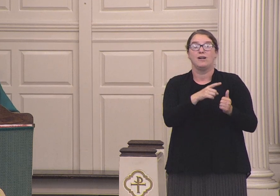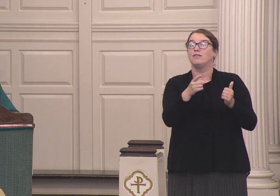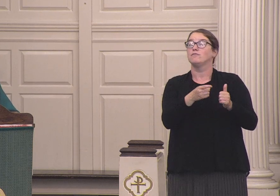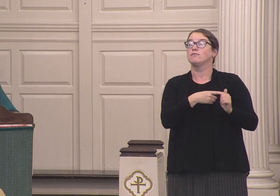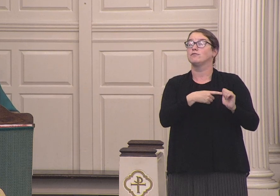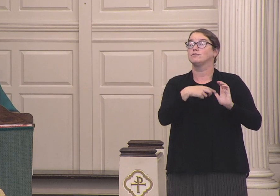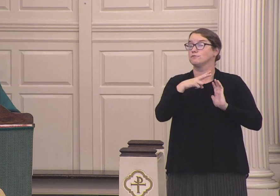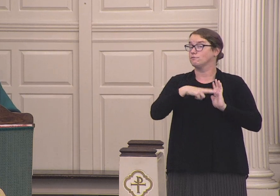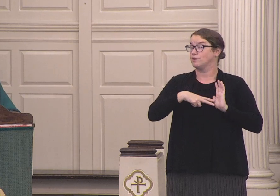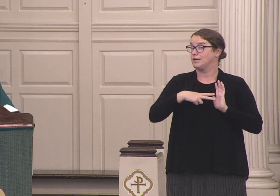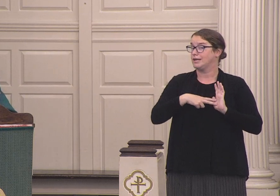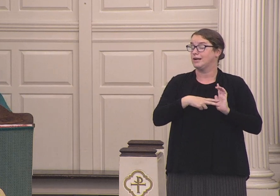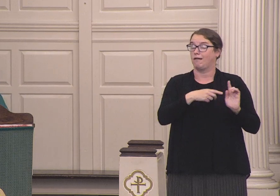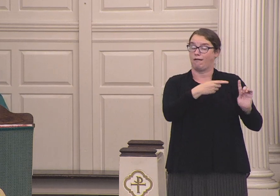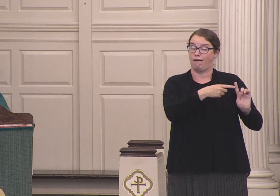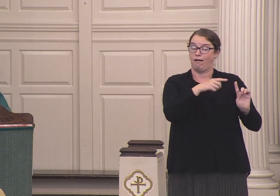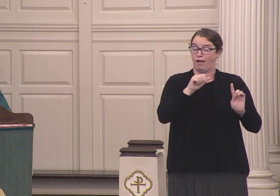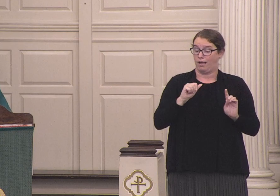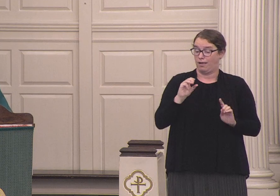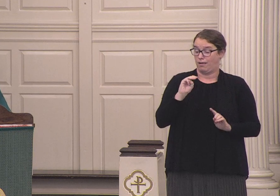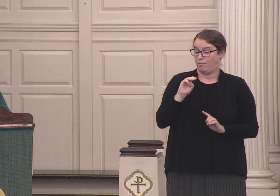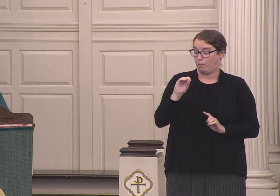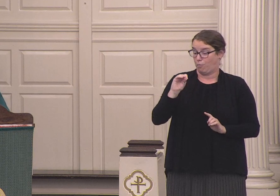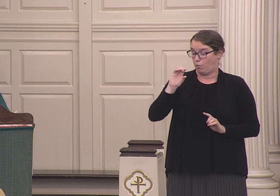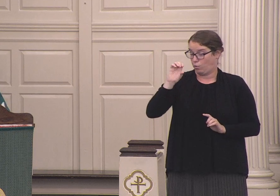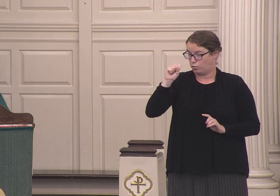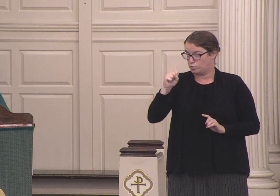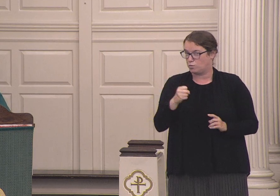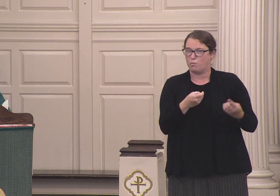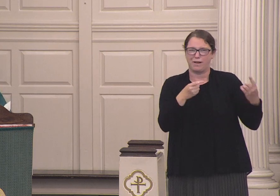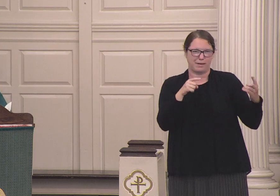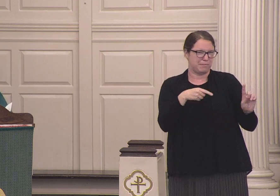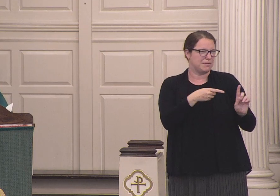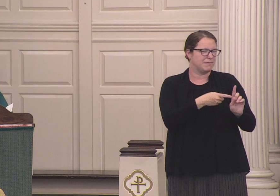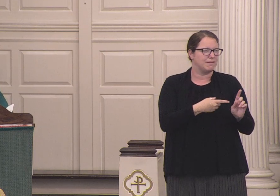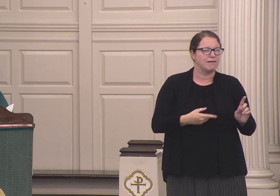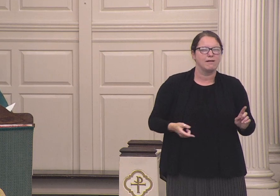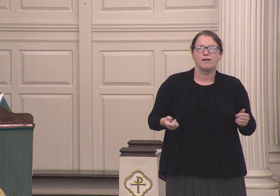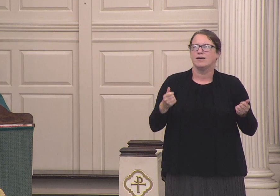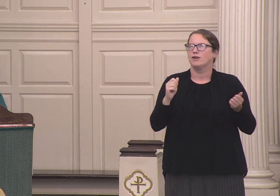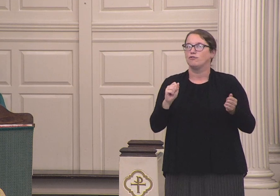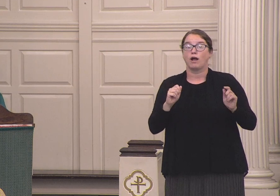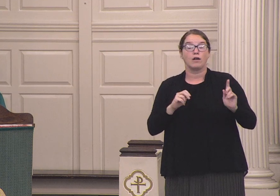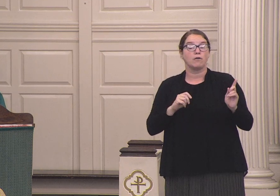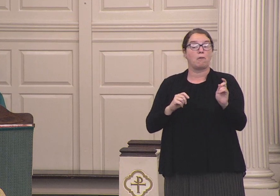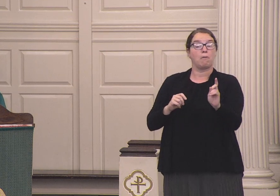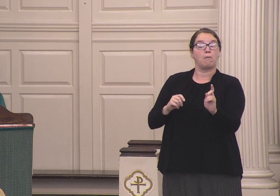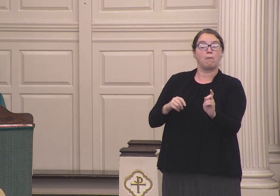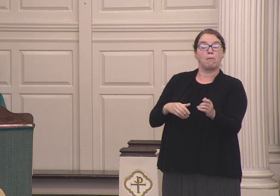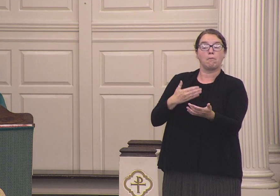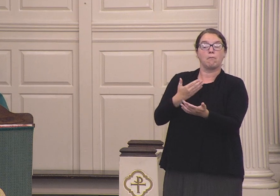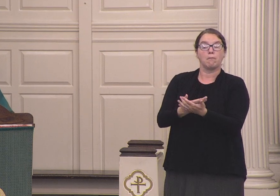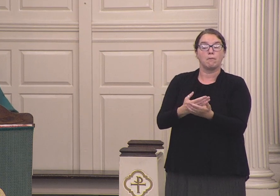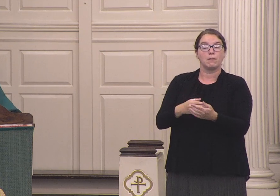prophet Amos. He tried to go to preach